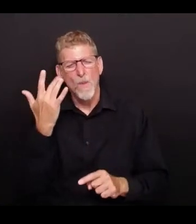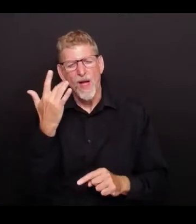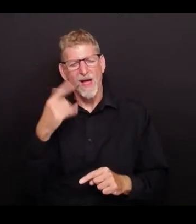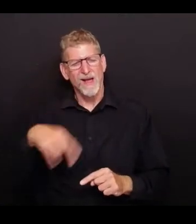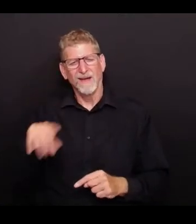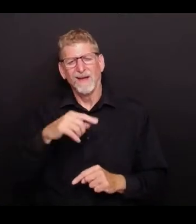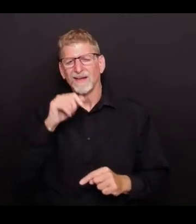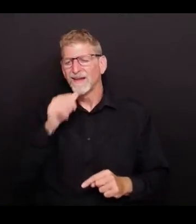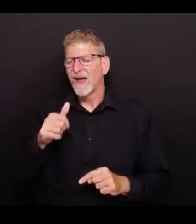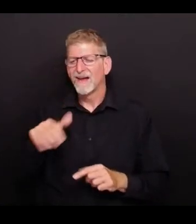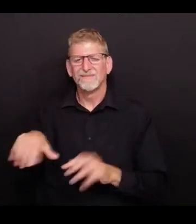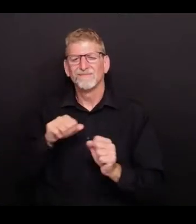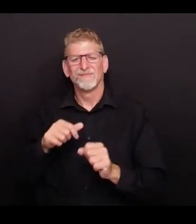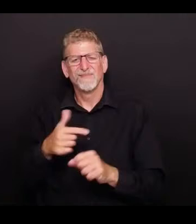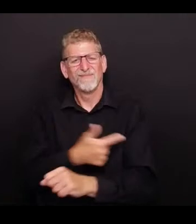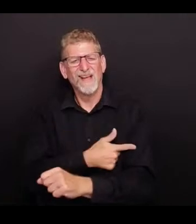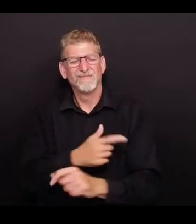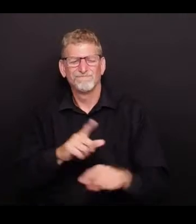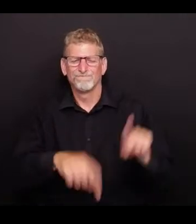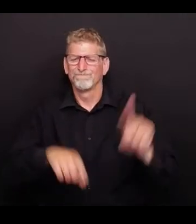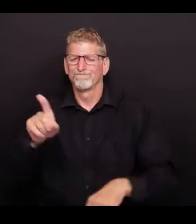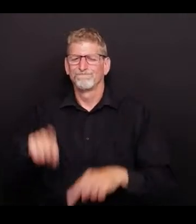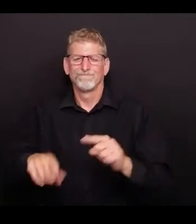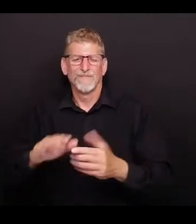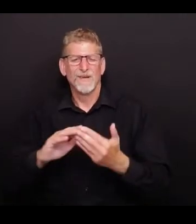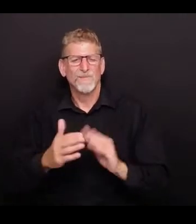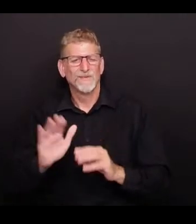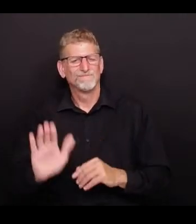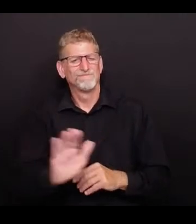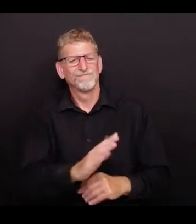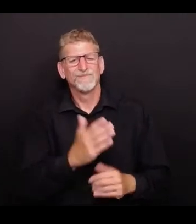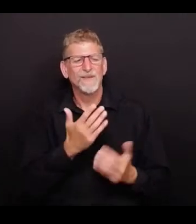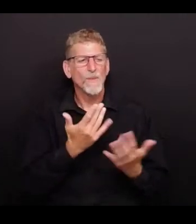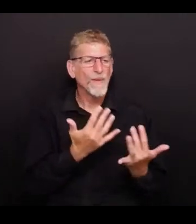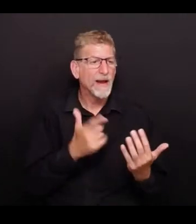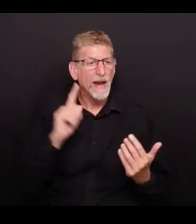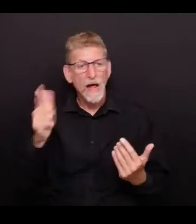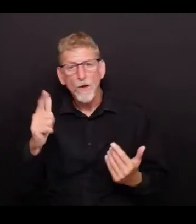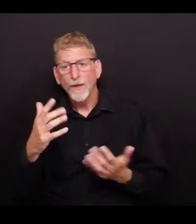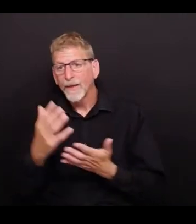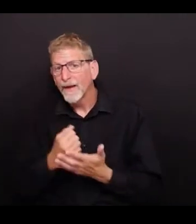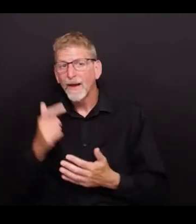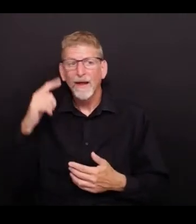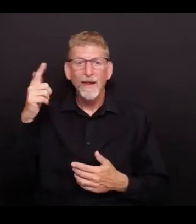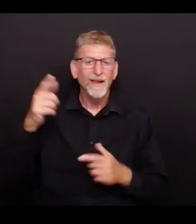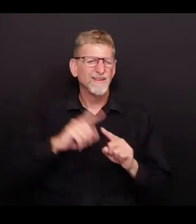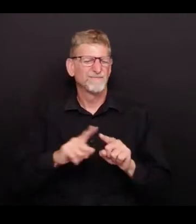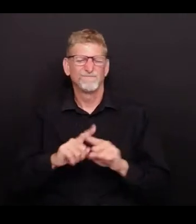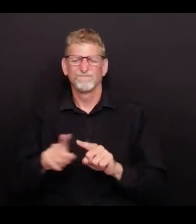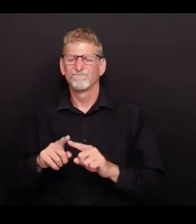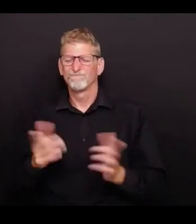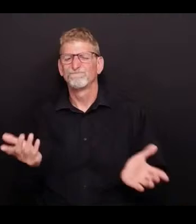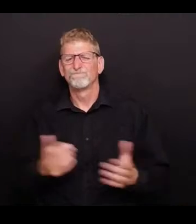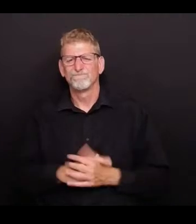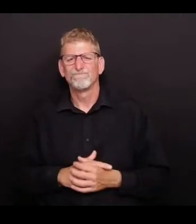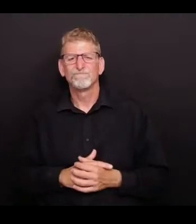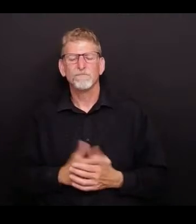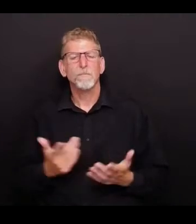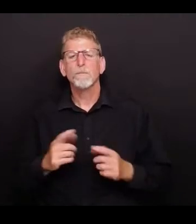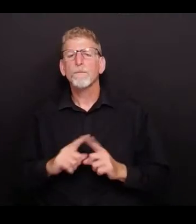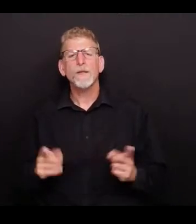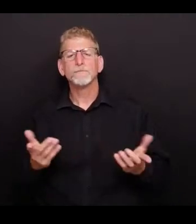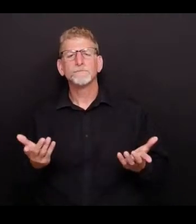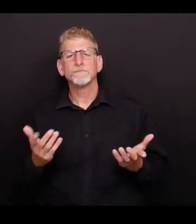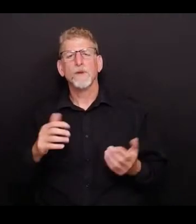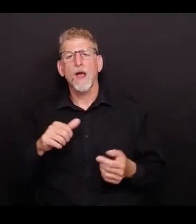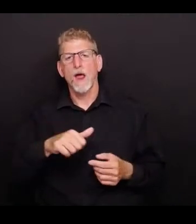in access to the vaccine are having to weigh, and that contributes to it. I think again, information,